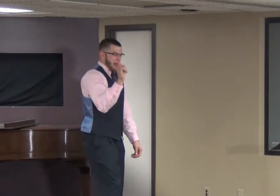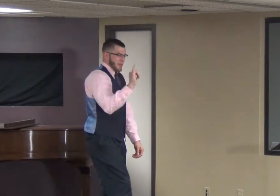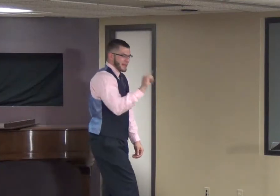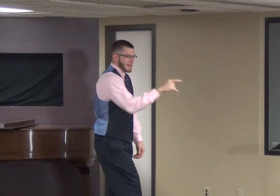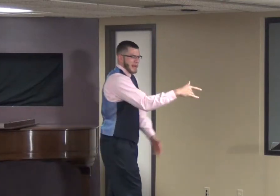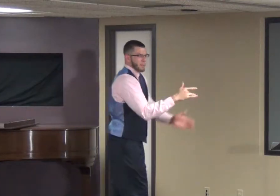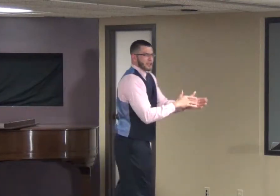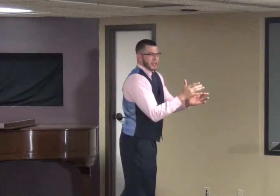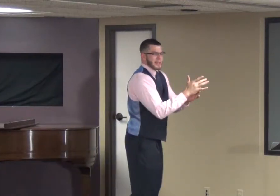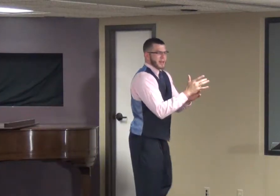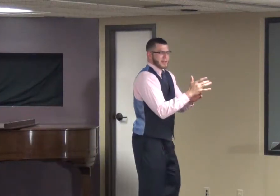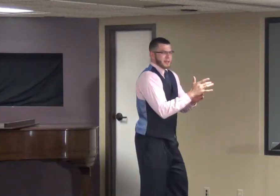That's the same with Jesus.